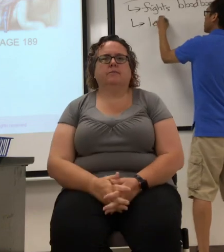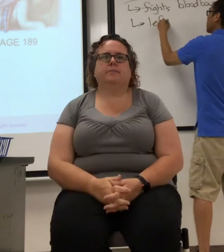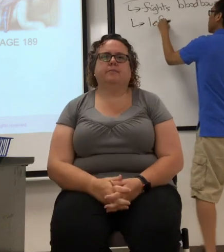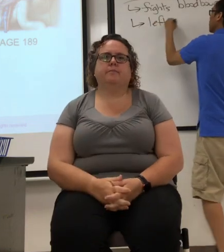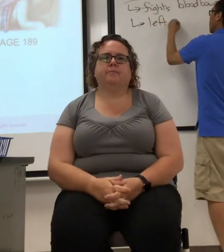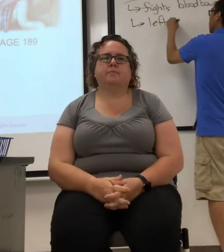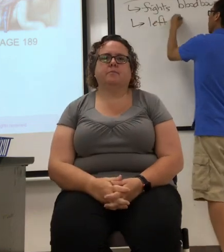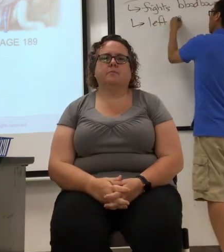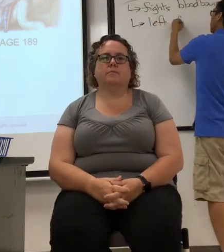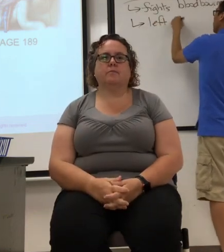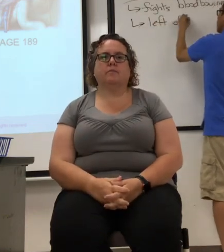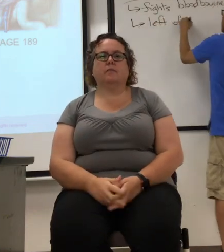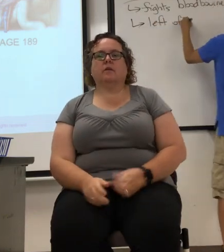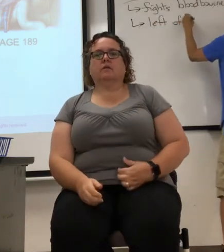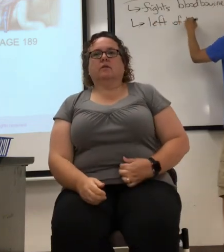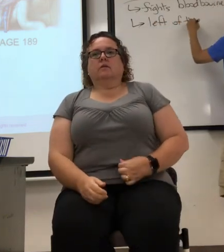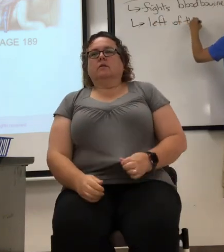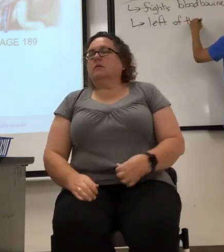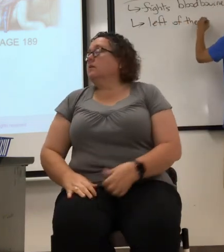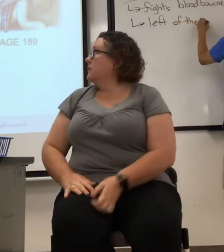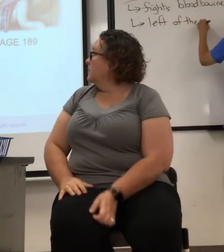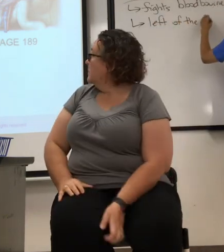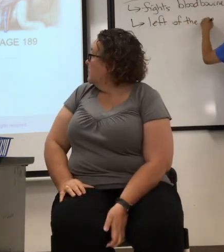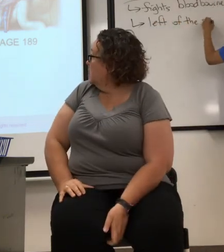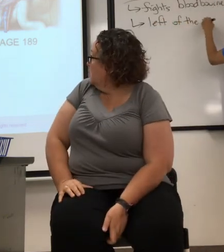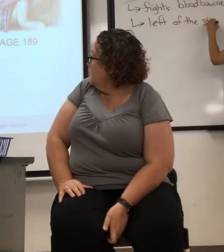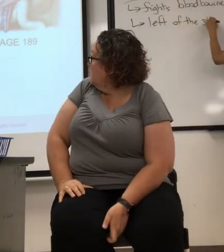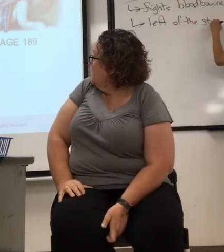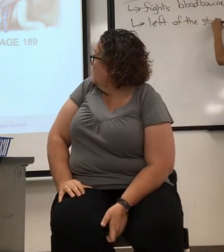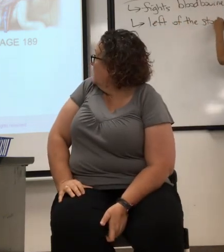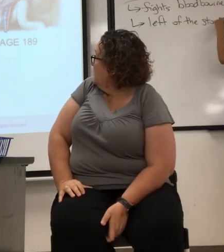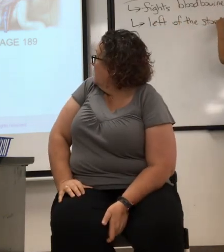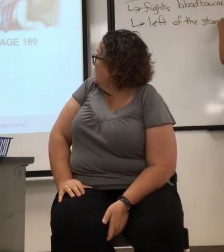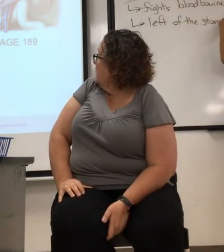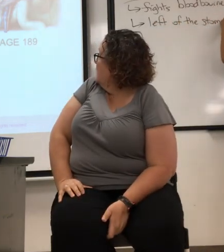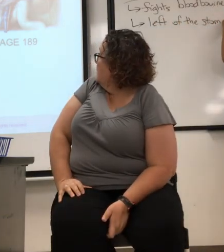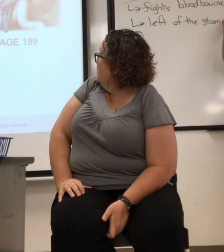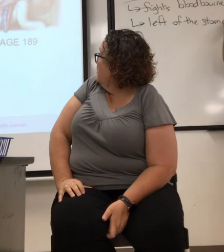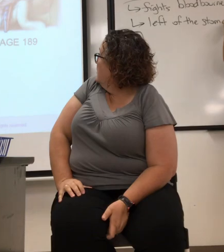Left of the stomach.